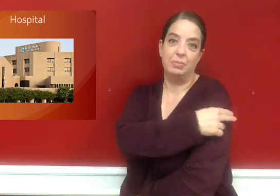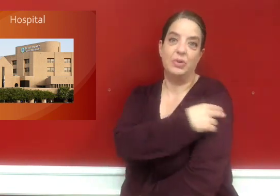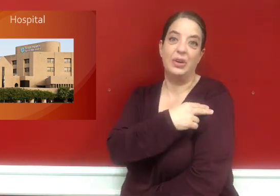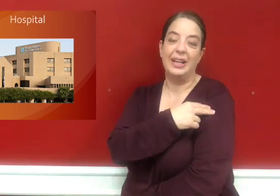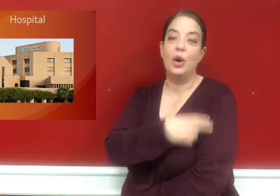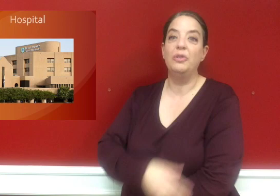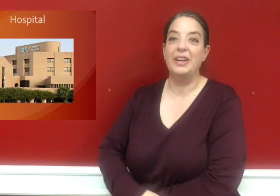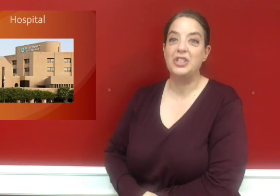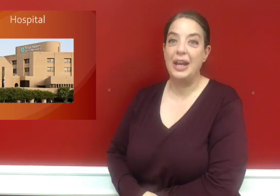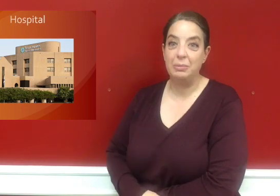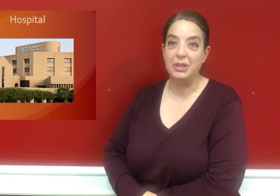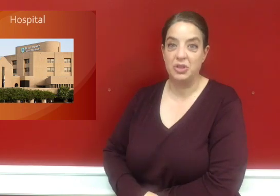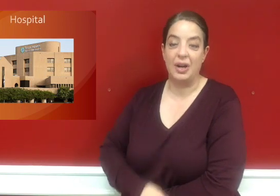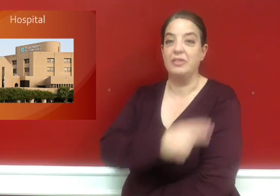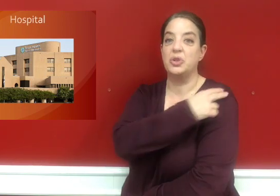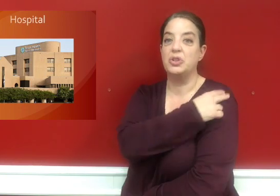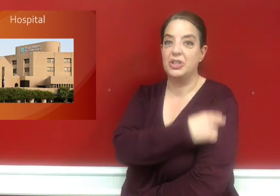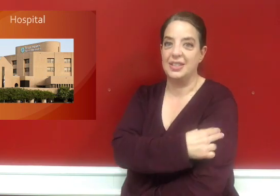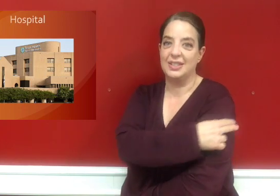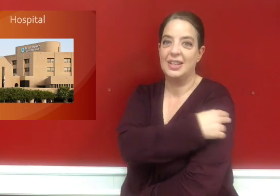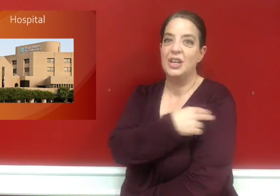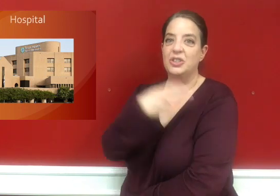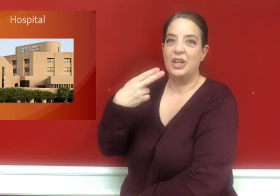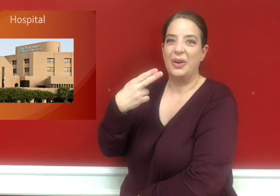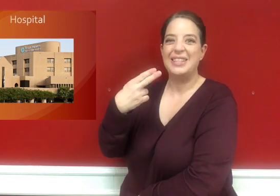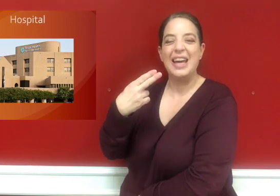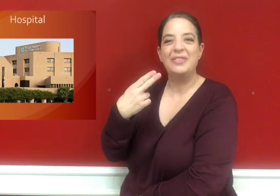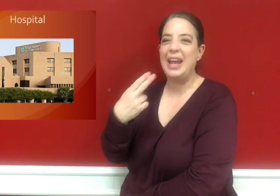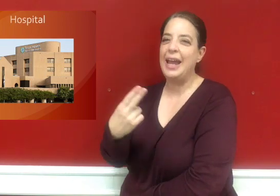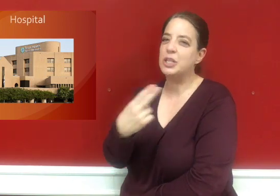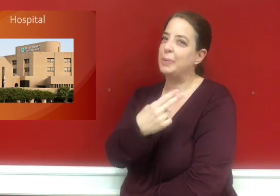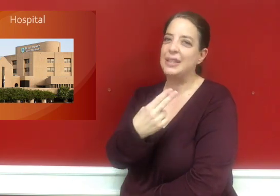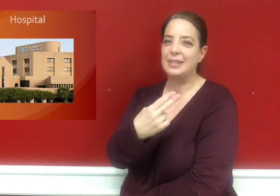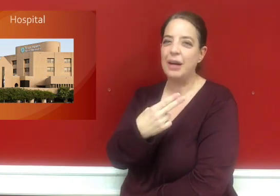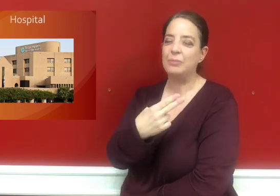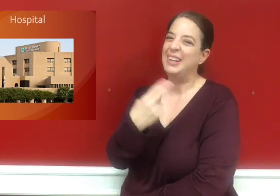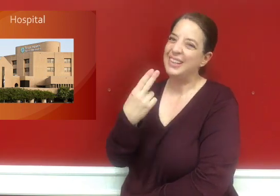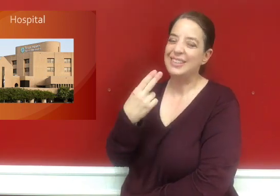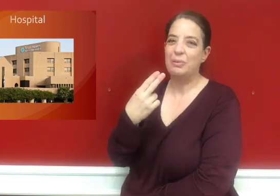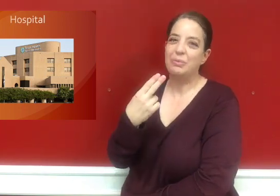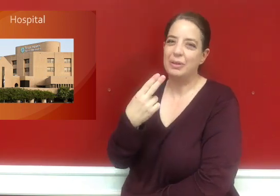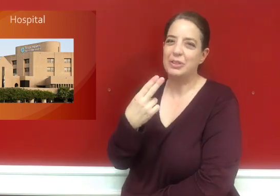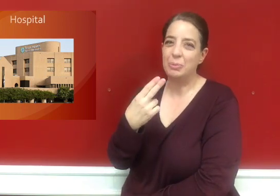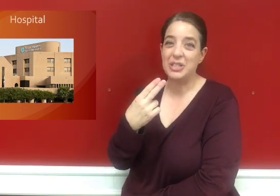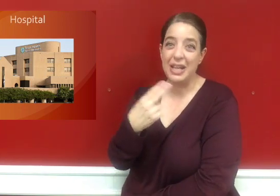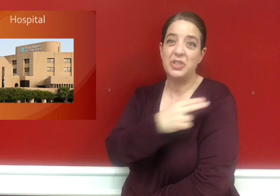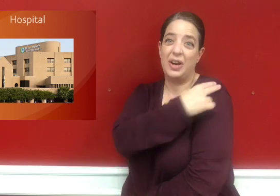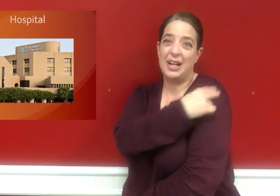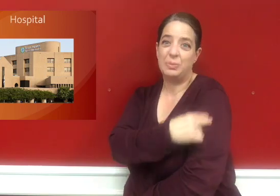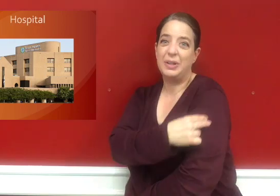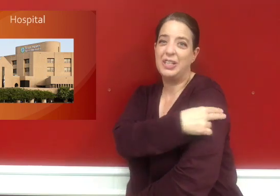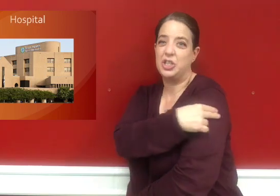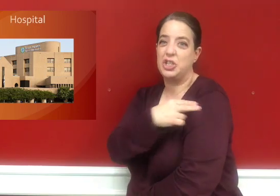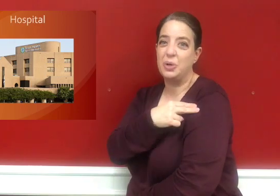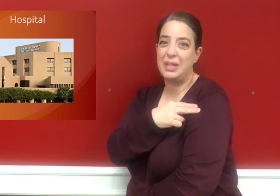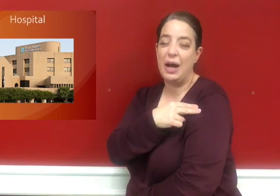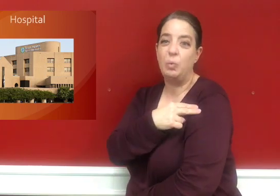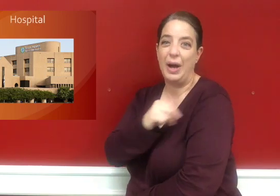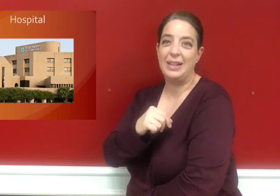or like old-fashioned ambulance drivers or nurses. So it's kind of an H, but it's not so much an H for hospital. It just shows how wide that